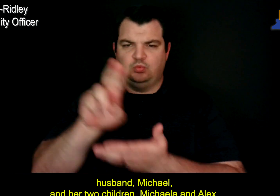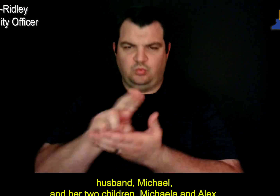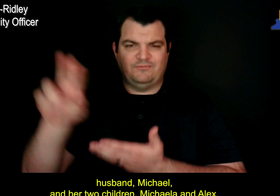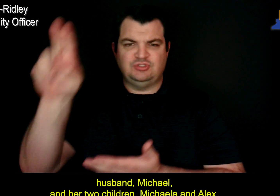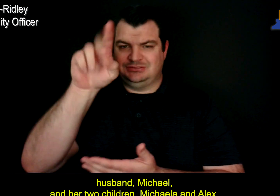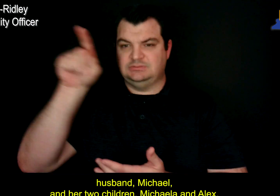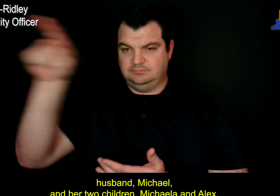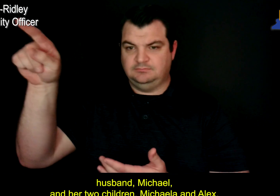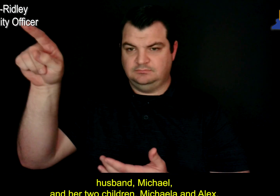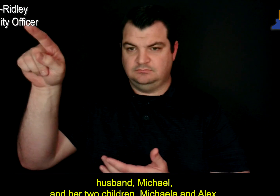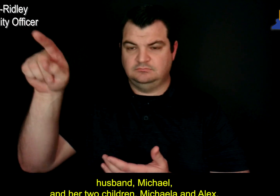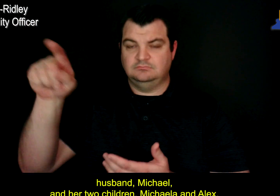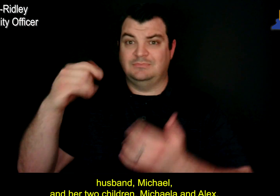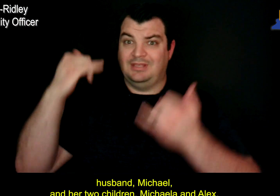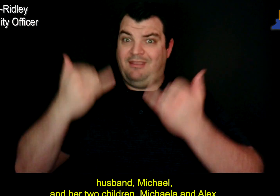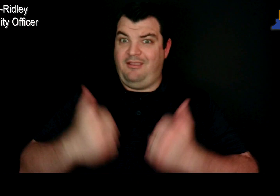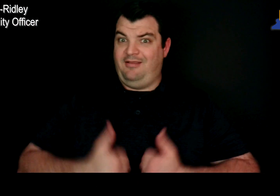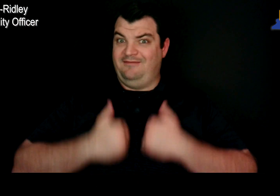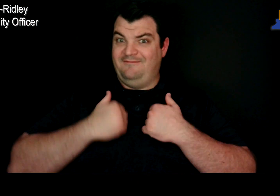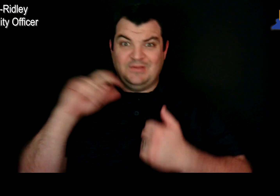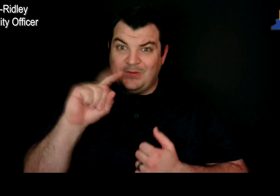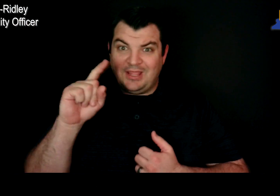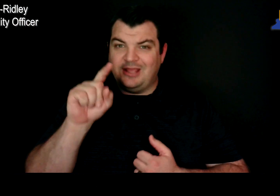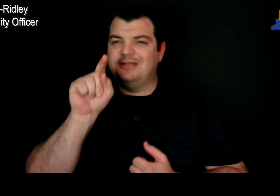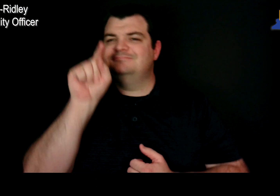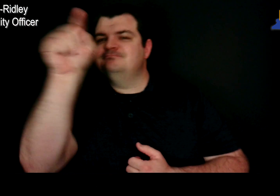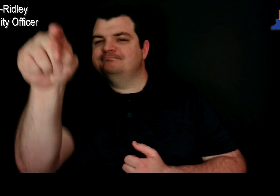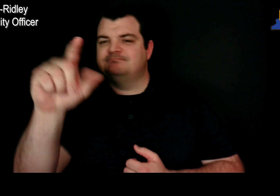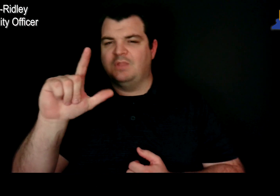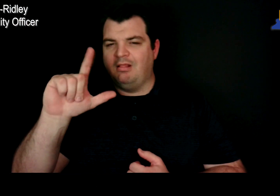children, Michaela and Alex.